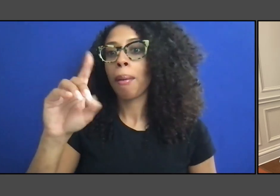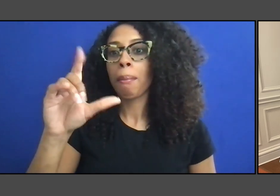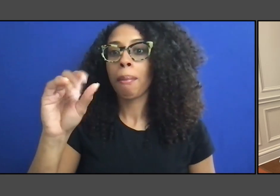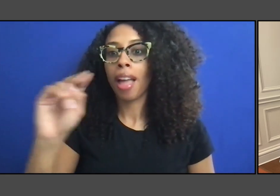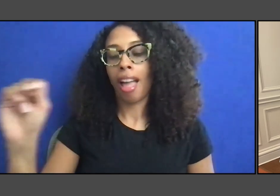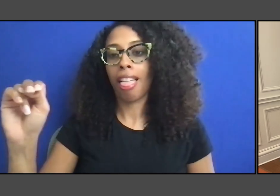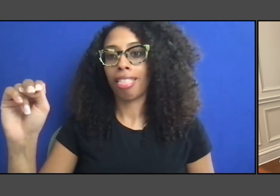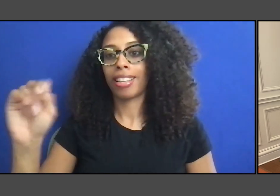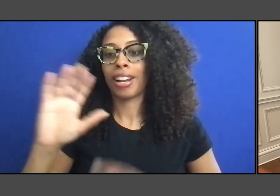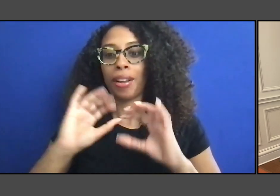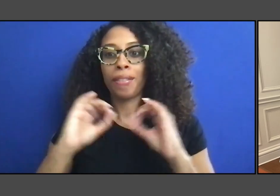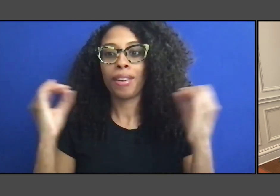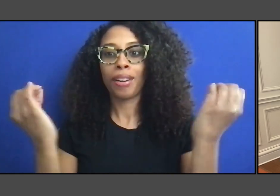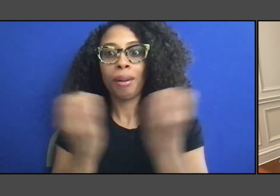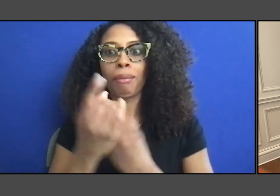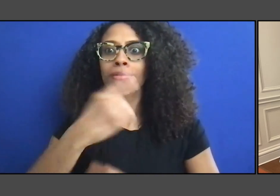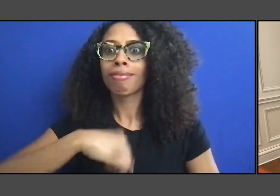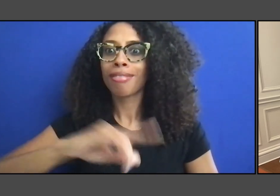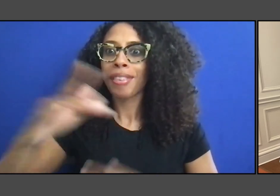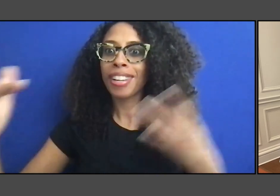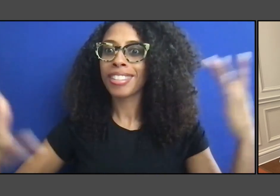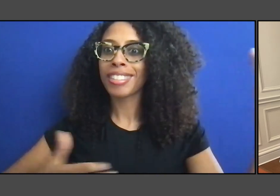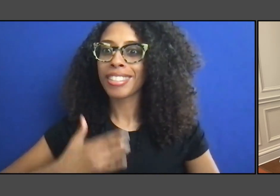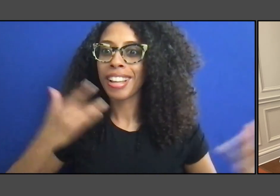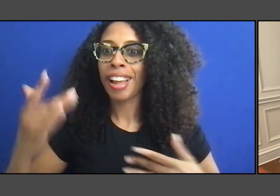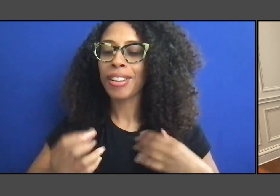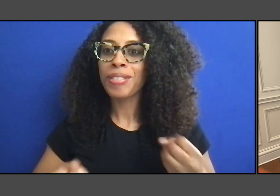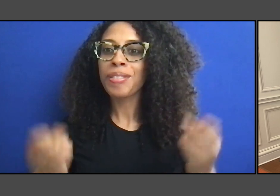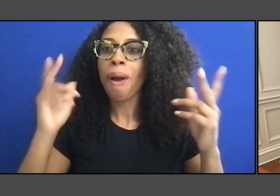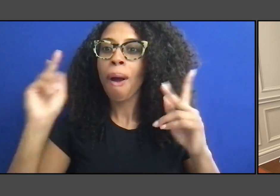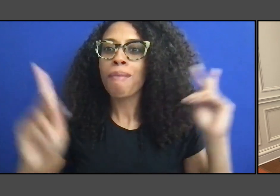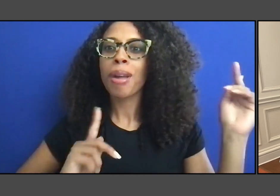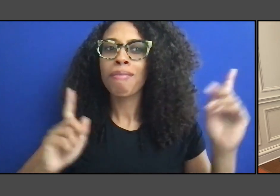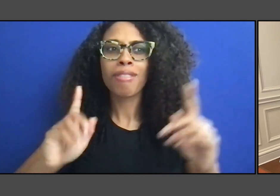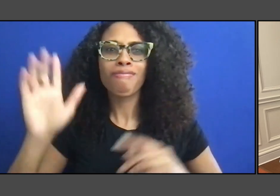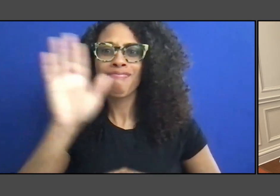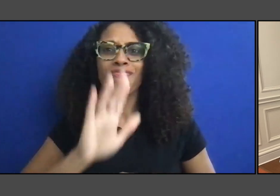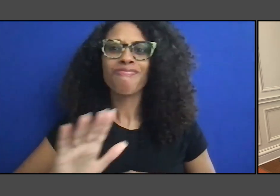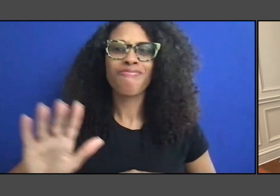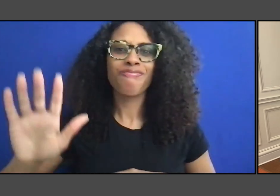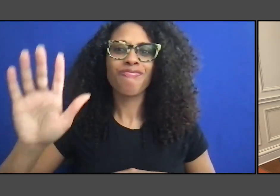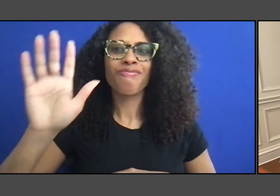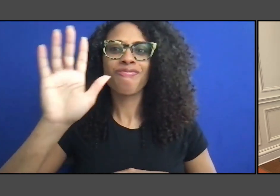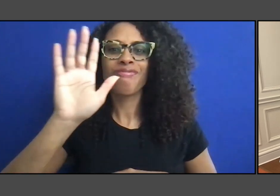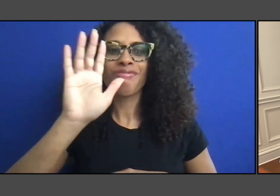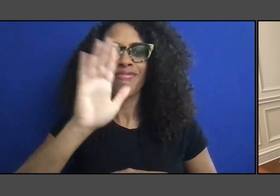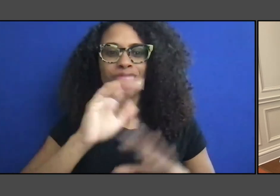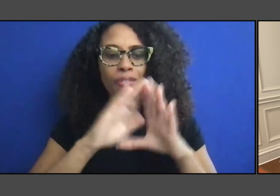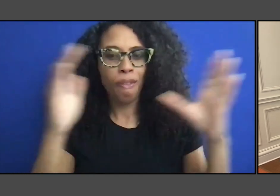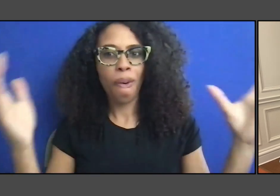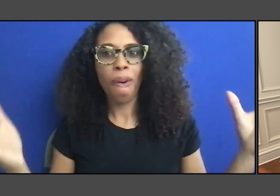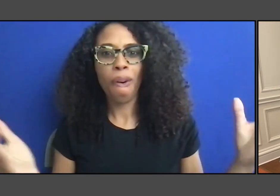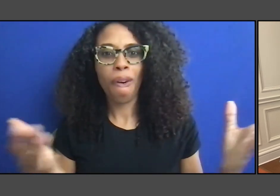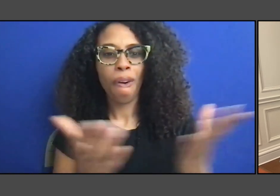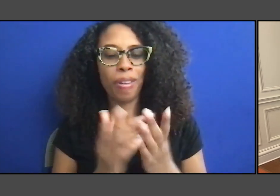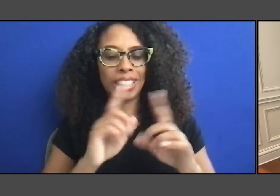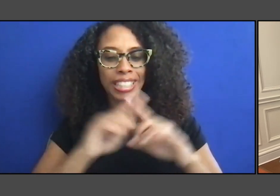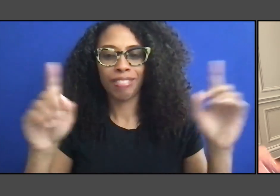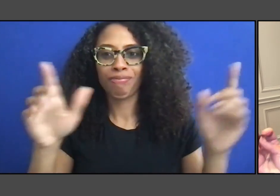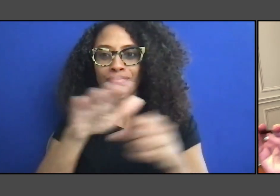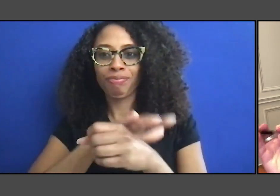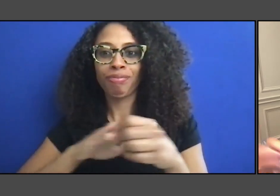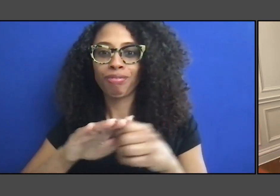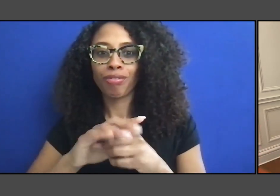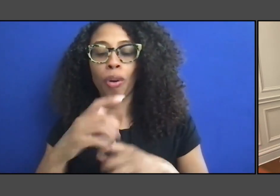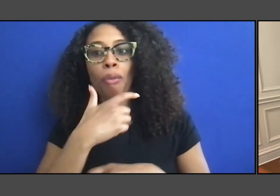many people tuning in today from so many different places. So hello to all of you who are listening and who are typing in the chat. People